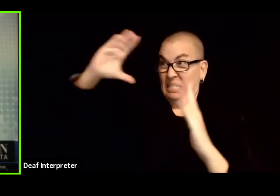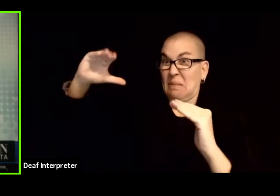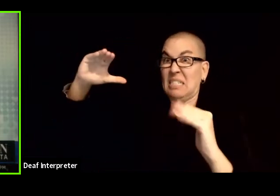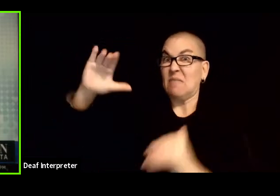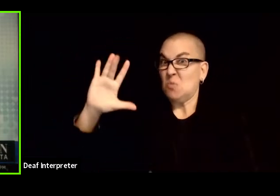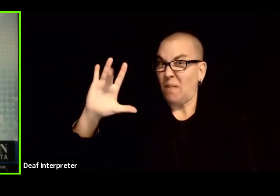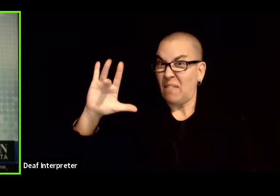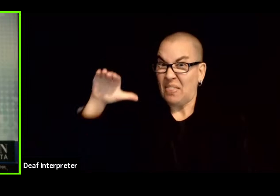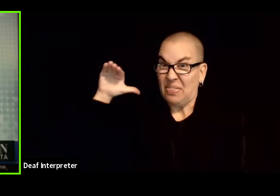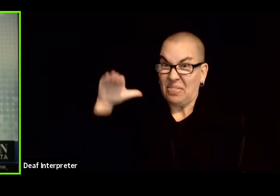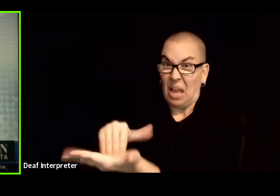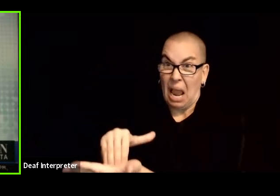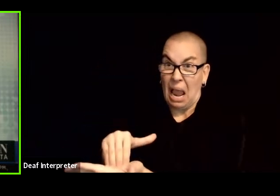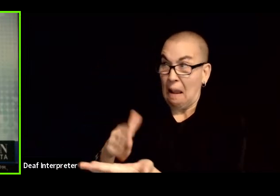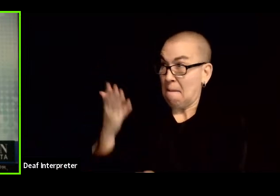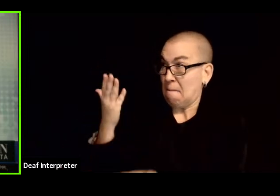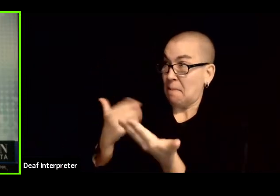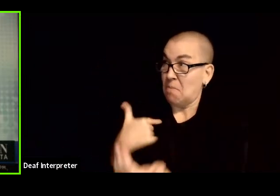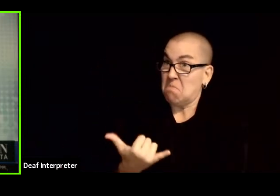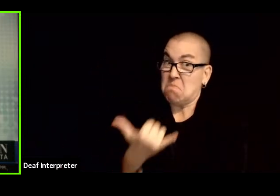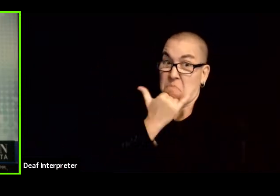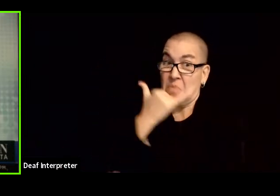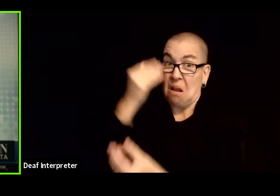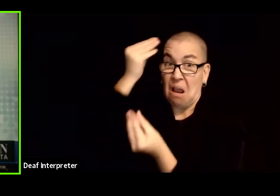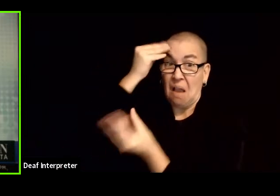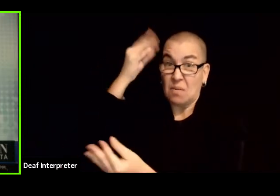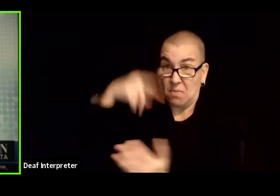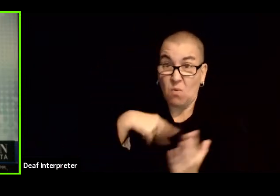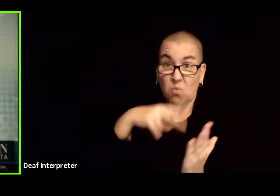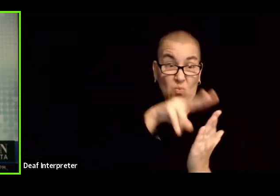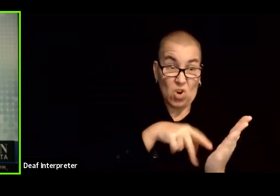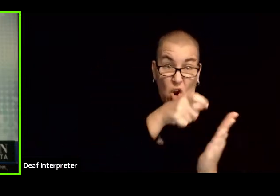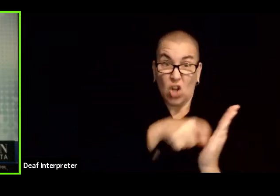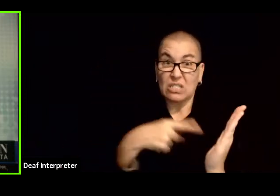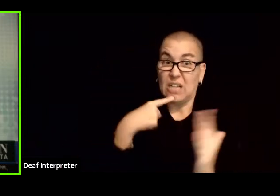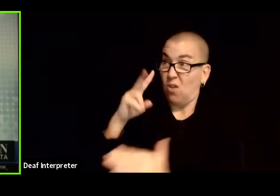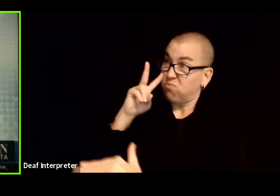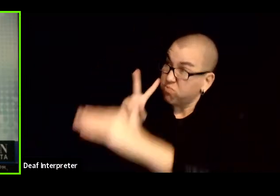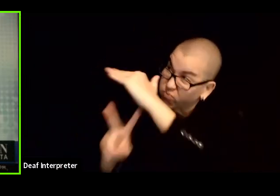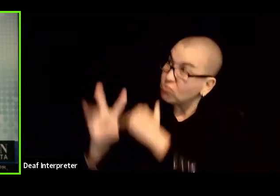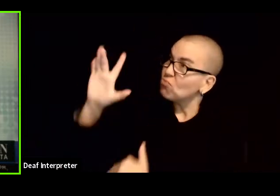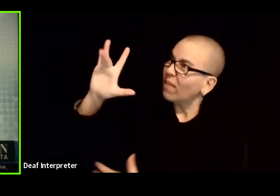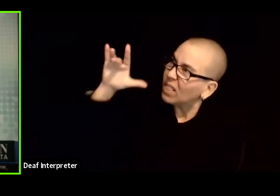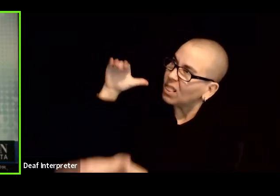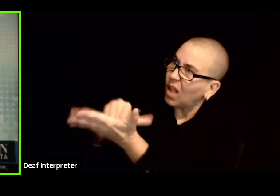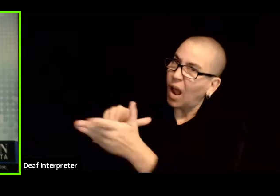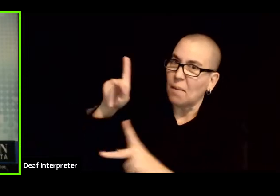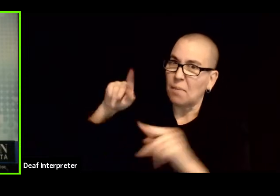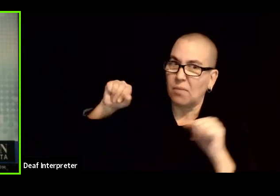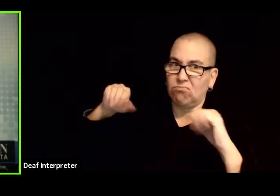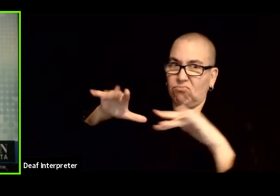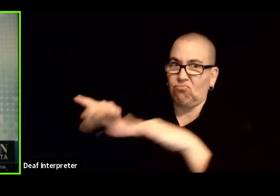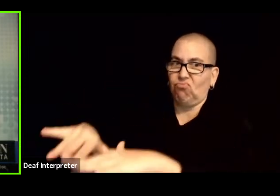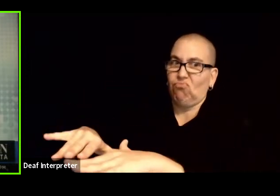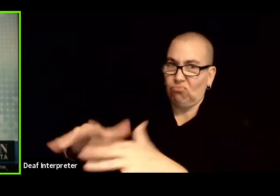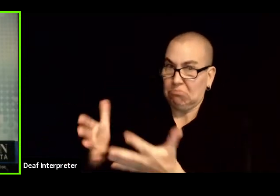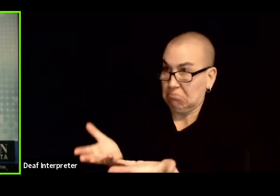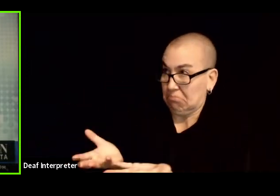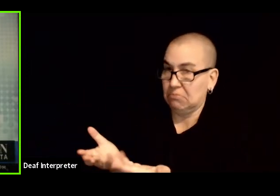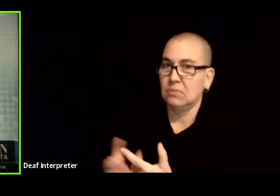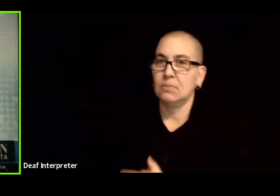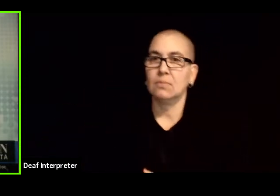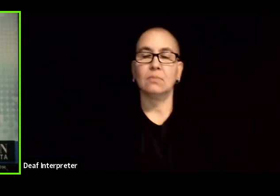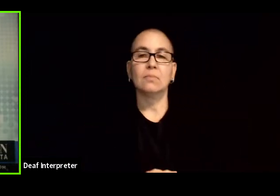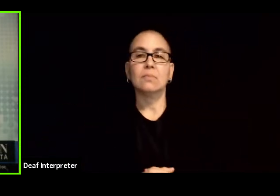knowing that going in compels any sort of response or activity. Well, I think we have, as we talked about before,